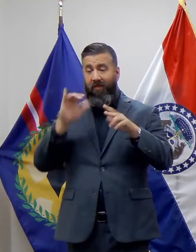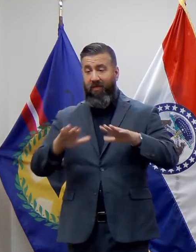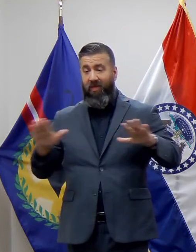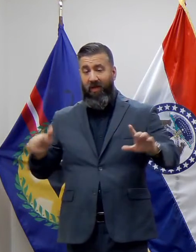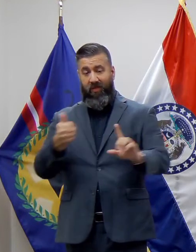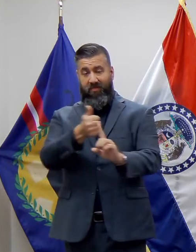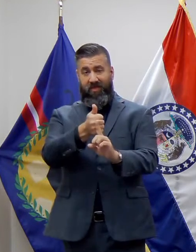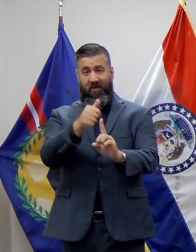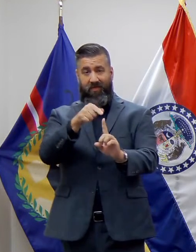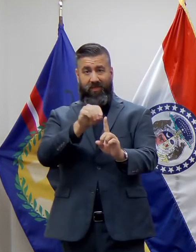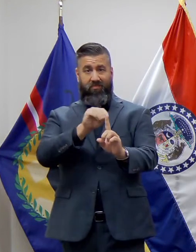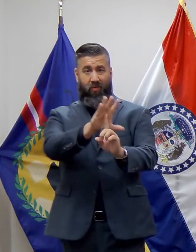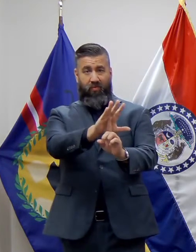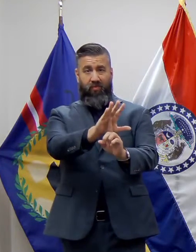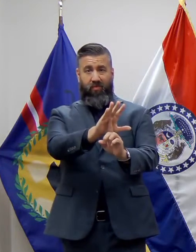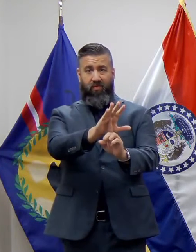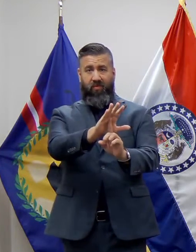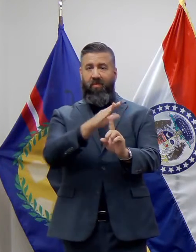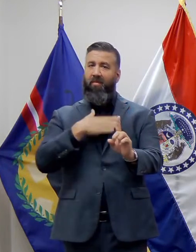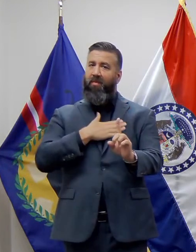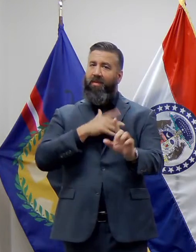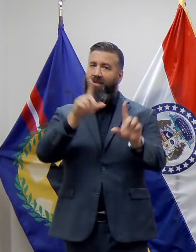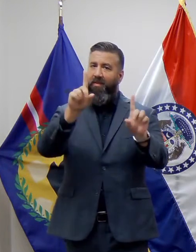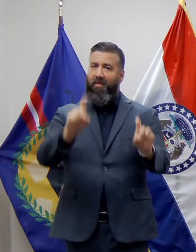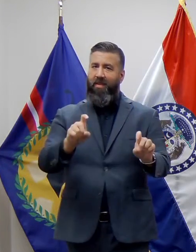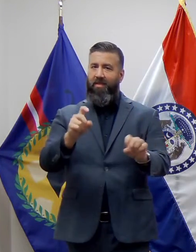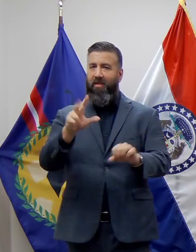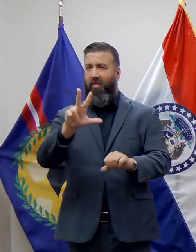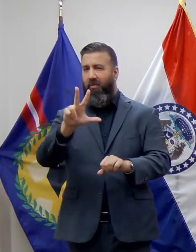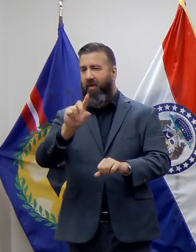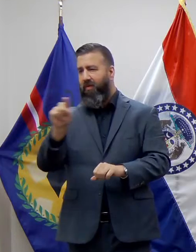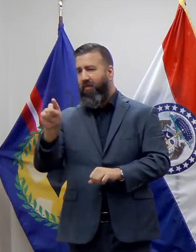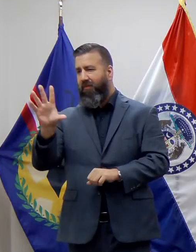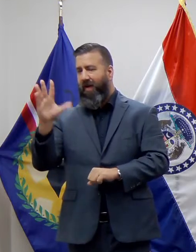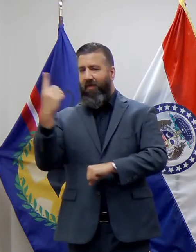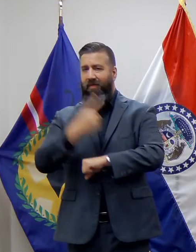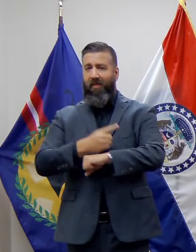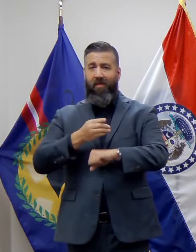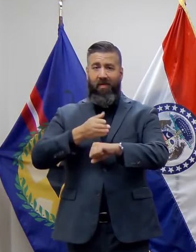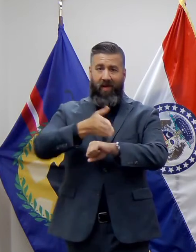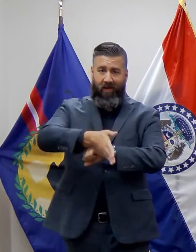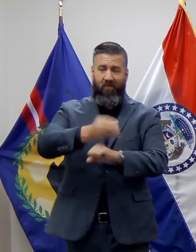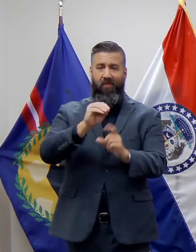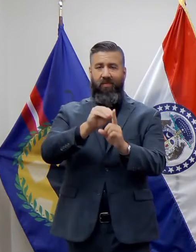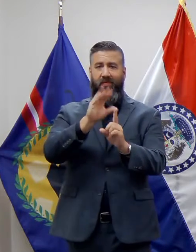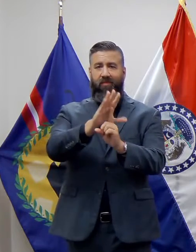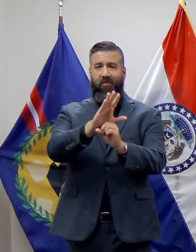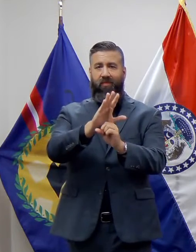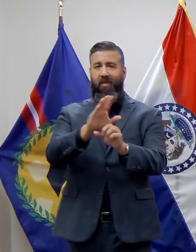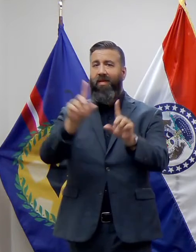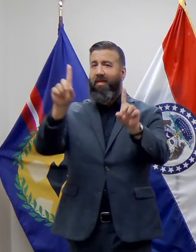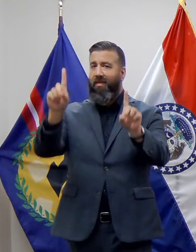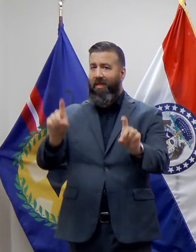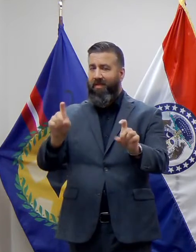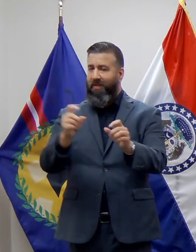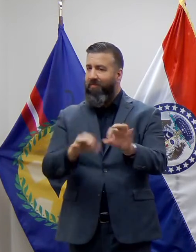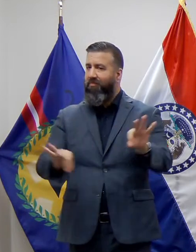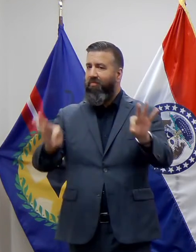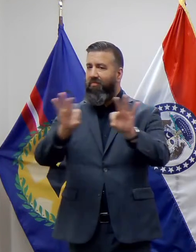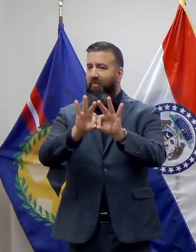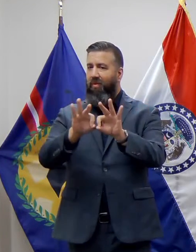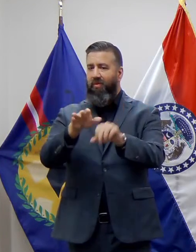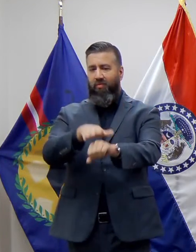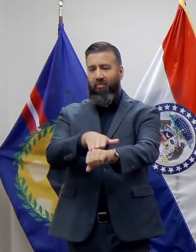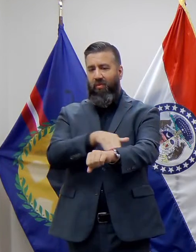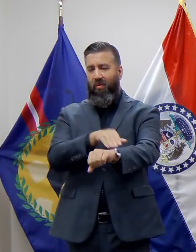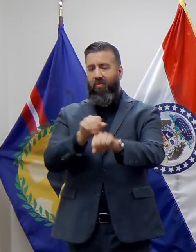tested 3 to 5 days after their exposure. Testing is another crucial tool to reduce transmission. Again,